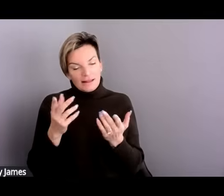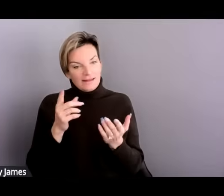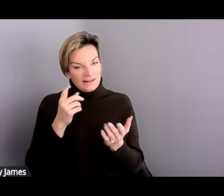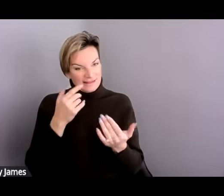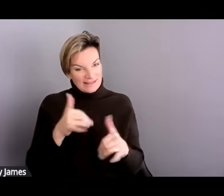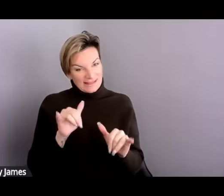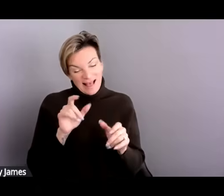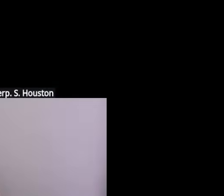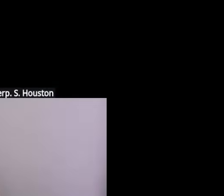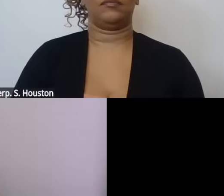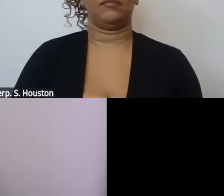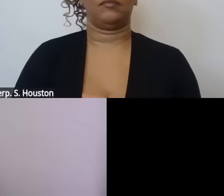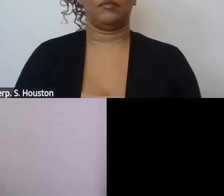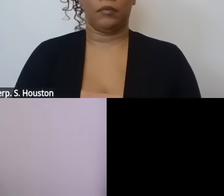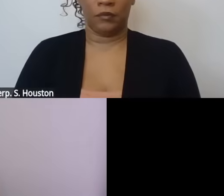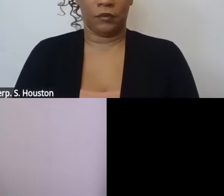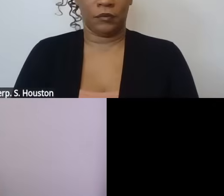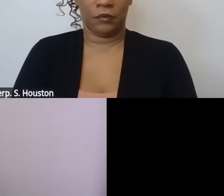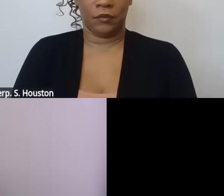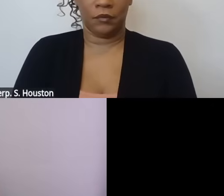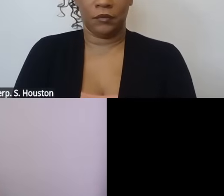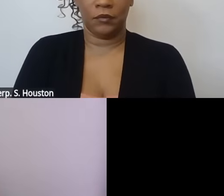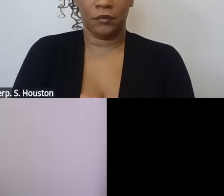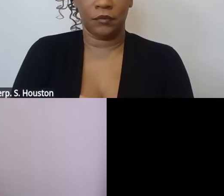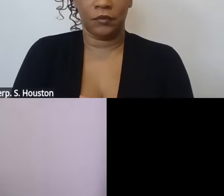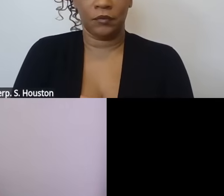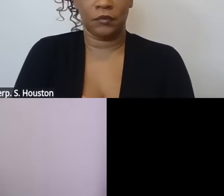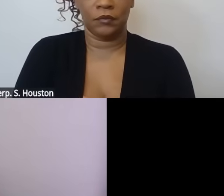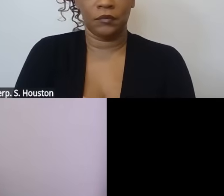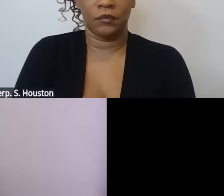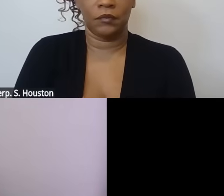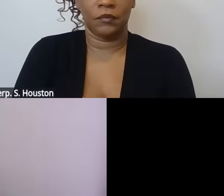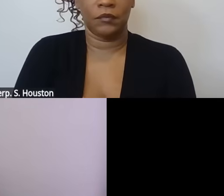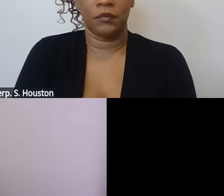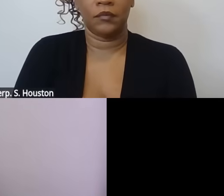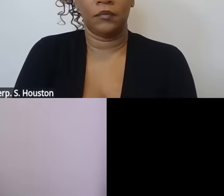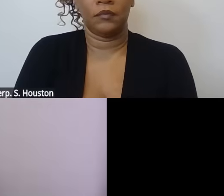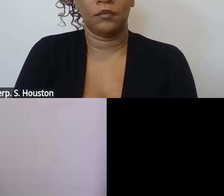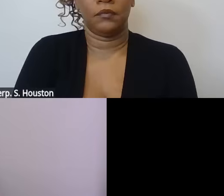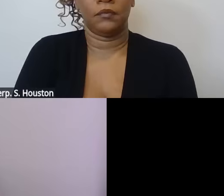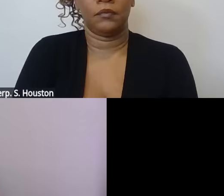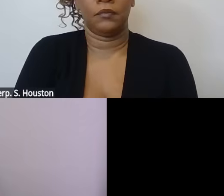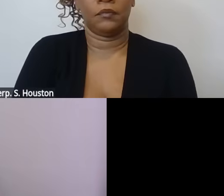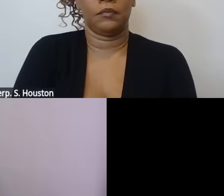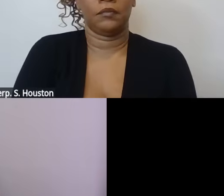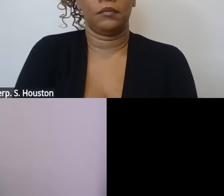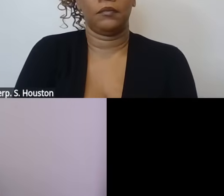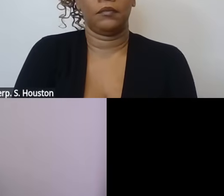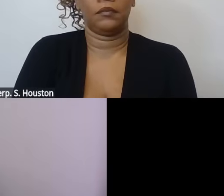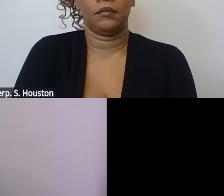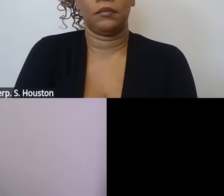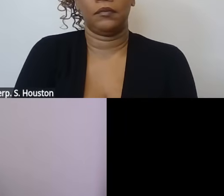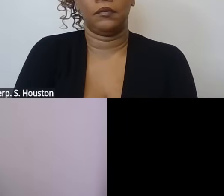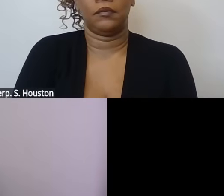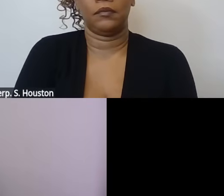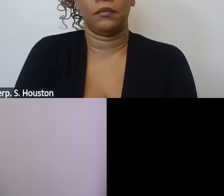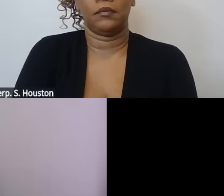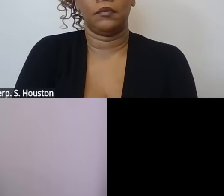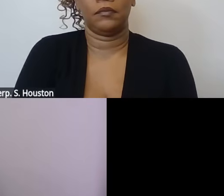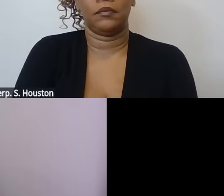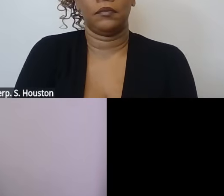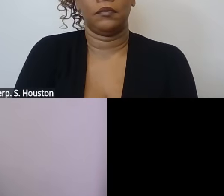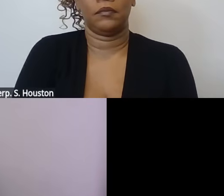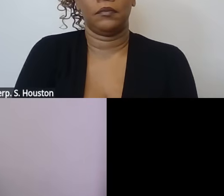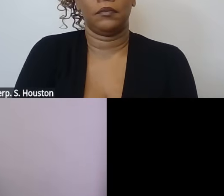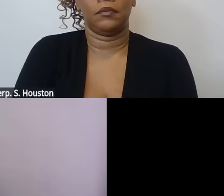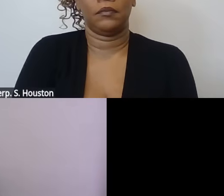stuff. And this seems to me to really address what we need to address, what the court told us. The